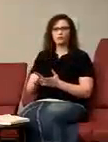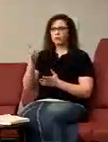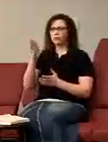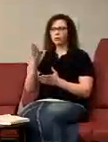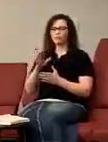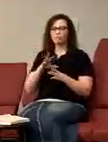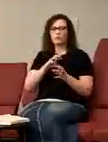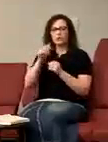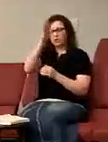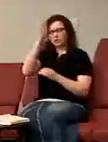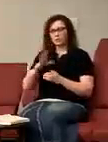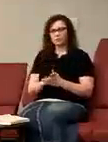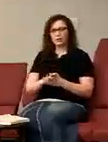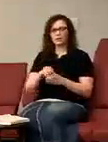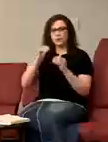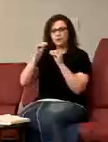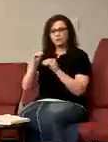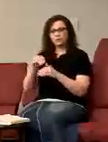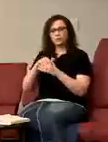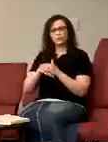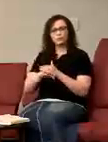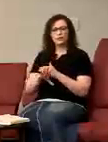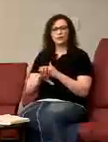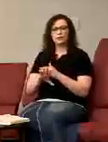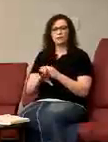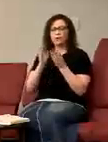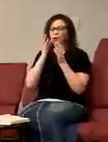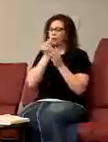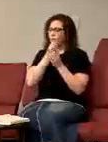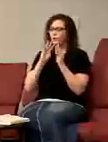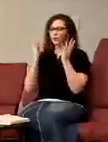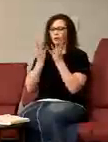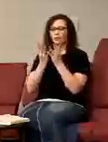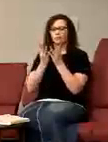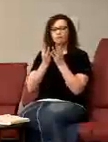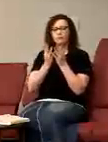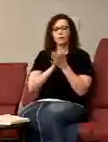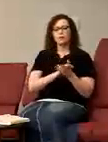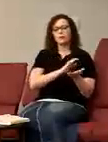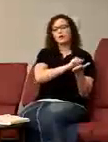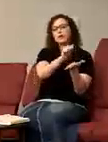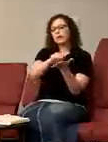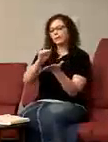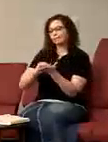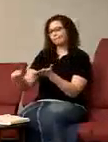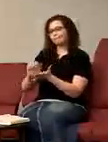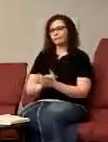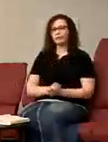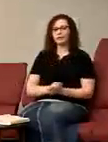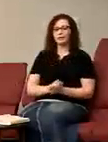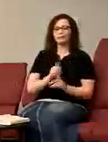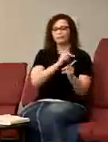him into the Garden of Eden to dress it and keep it. All he's got to do is mow the lawn and trim the